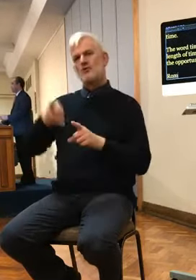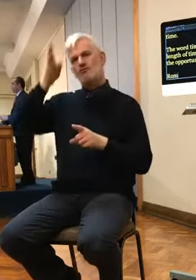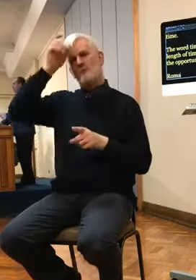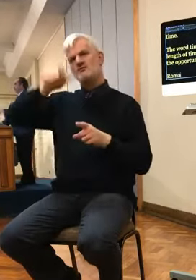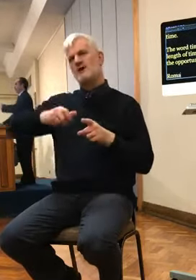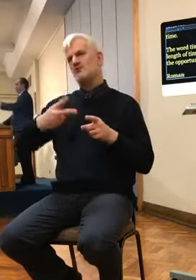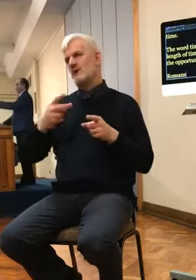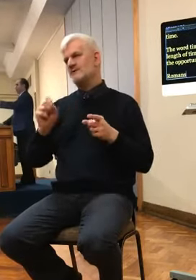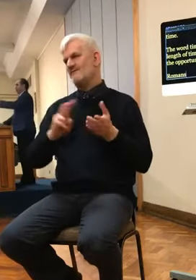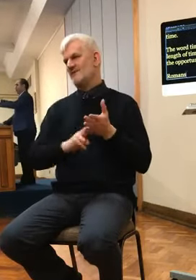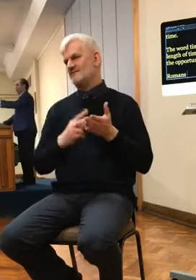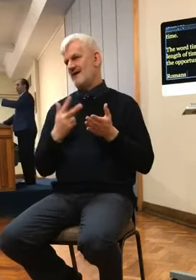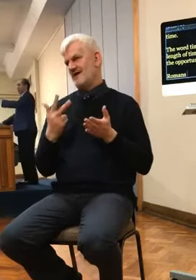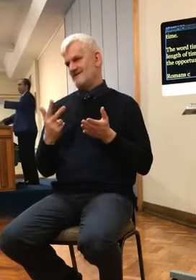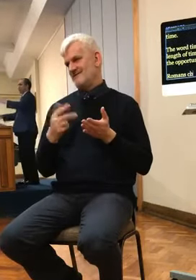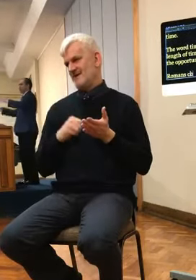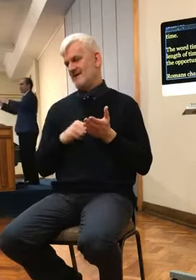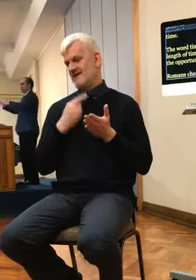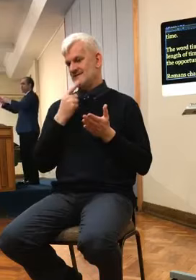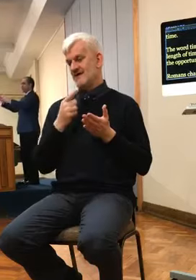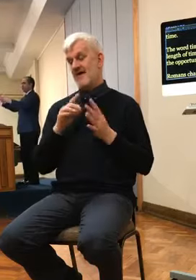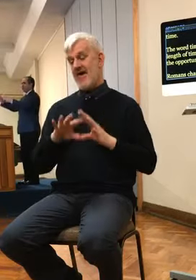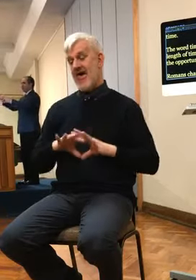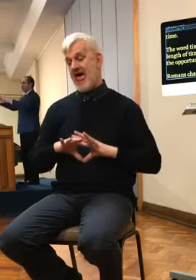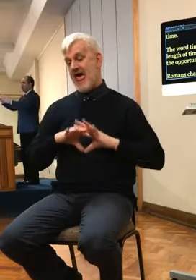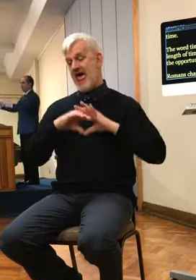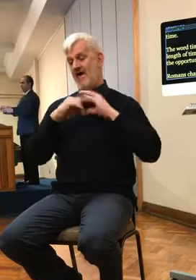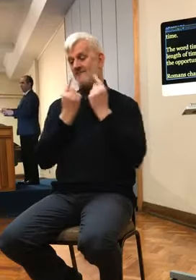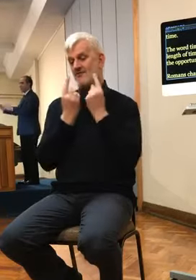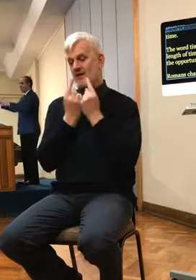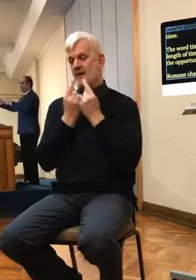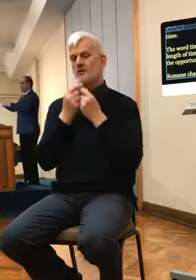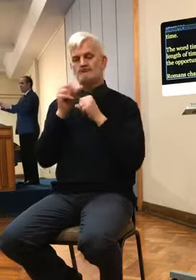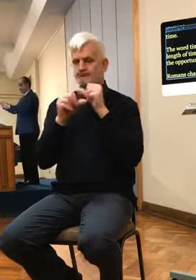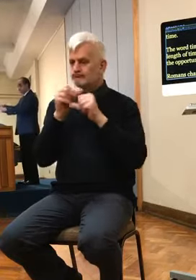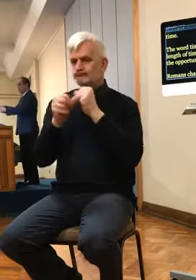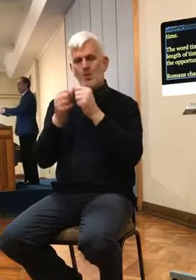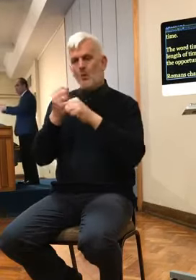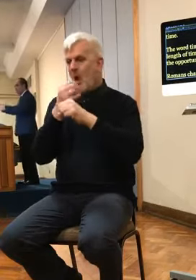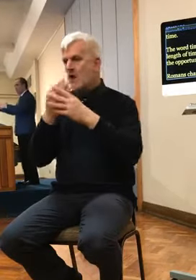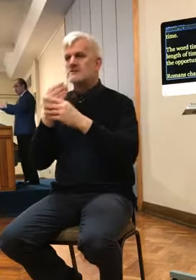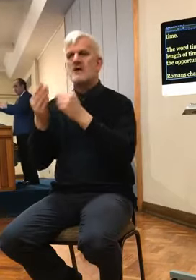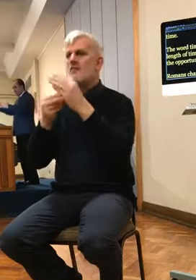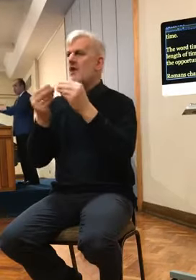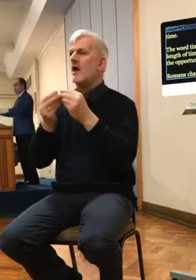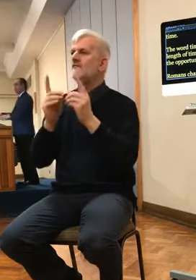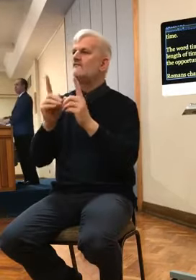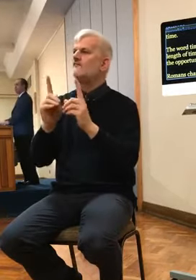All things work for good. All things, time